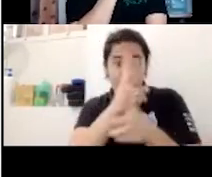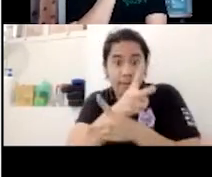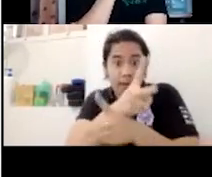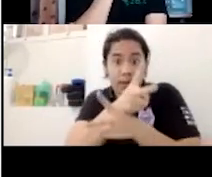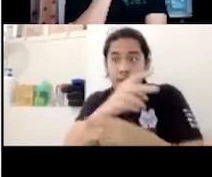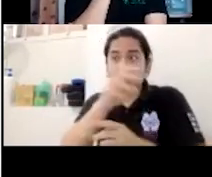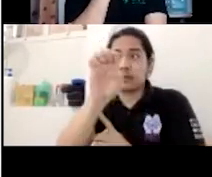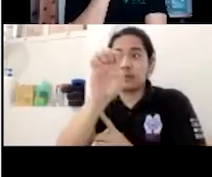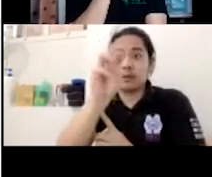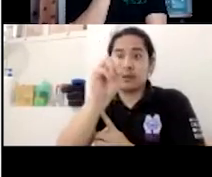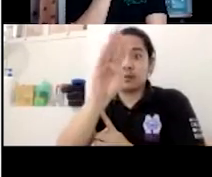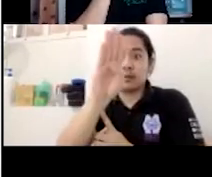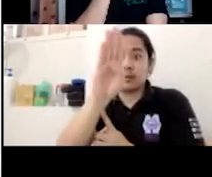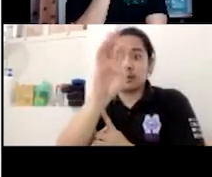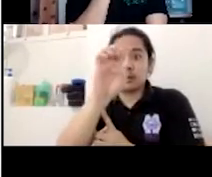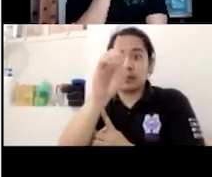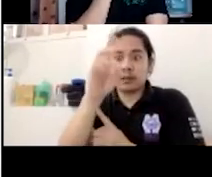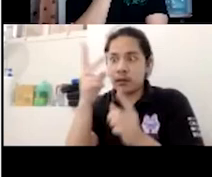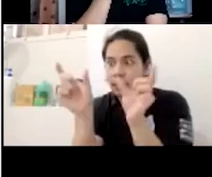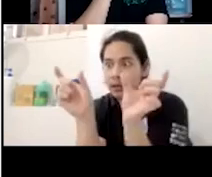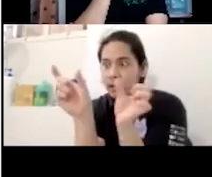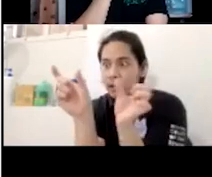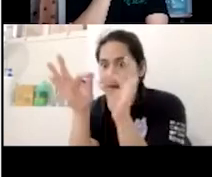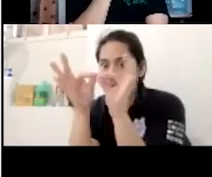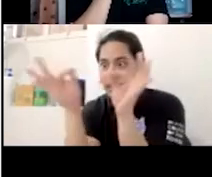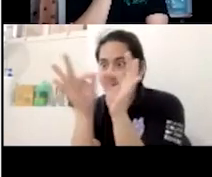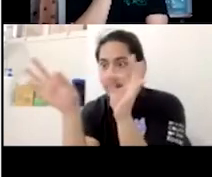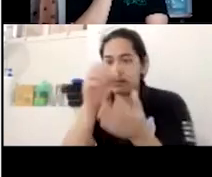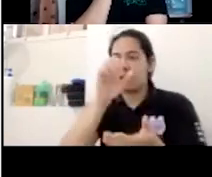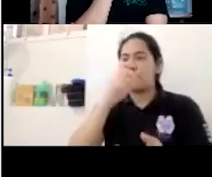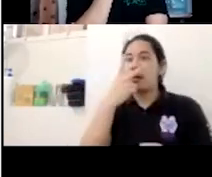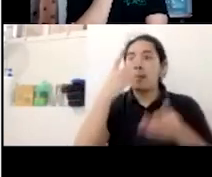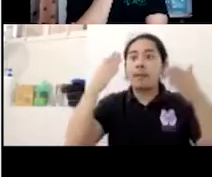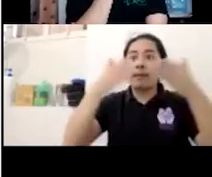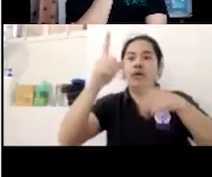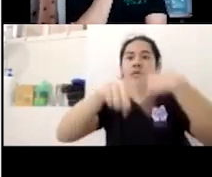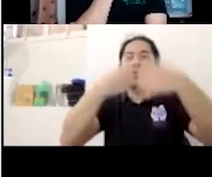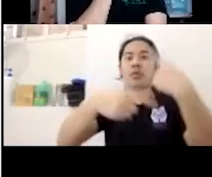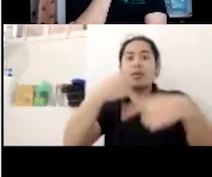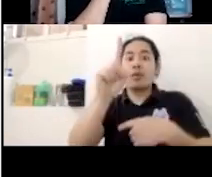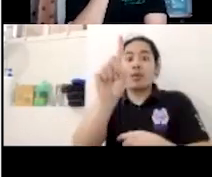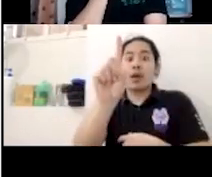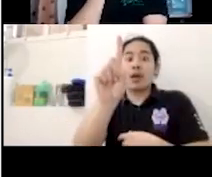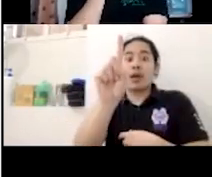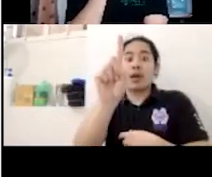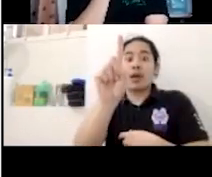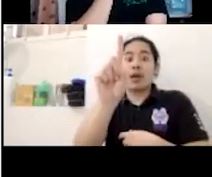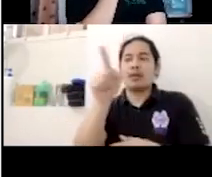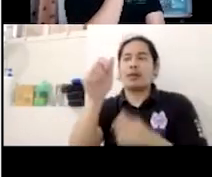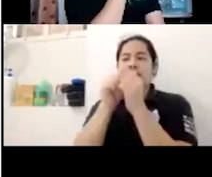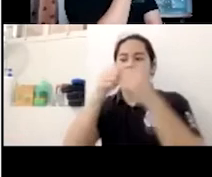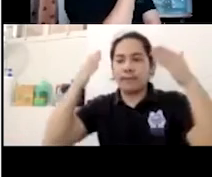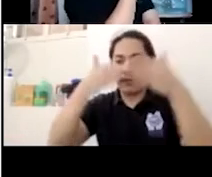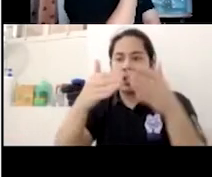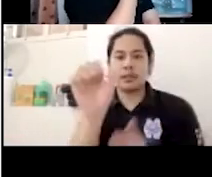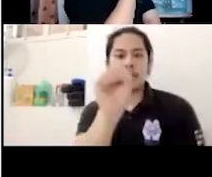B, sorry, I missed that one part. C, part of the predicate. And we have to make sure that the sentence is talking about either